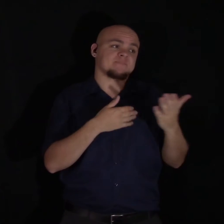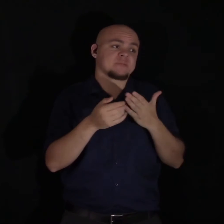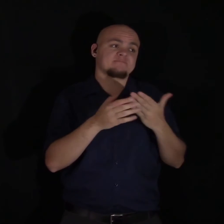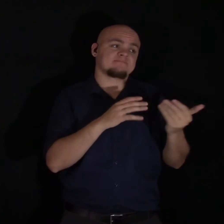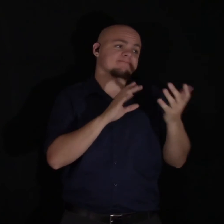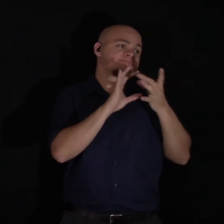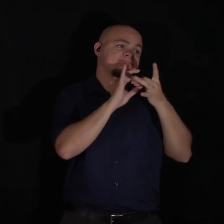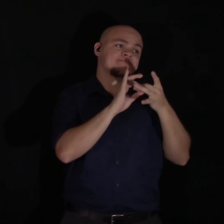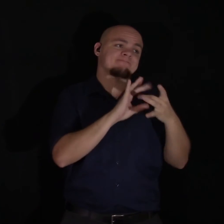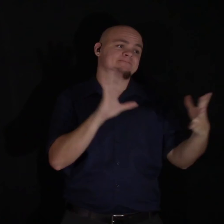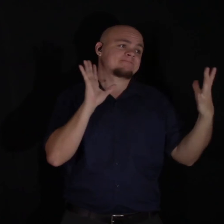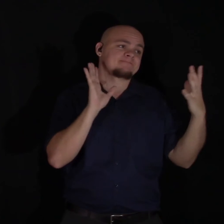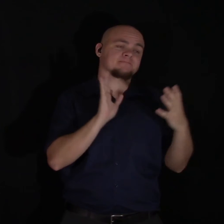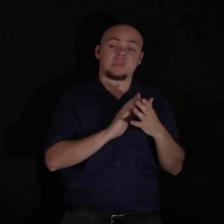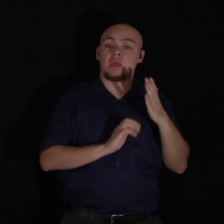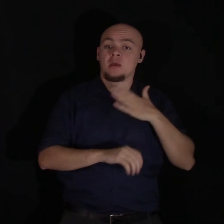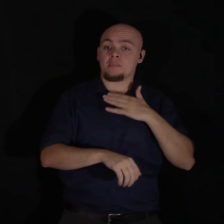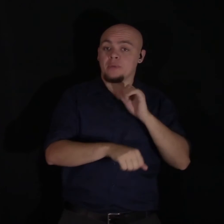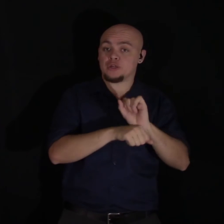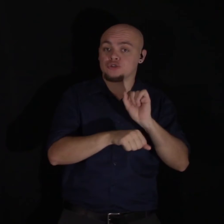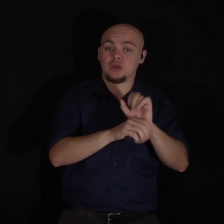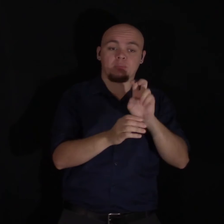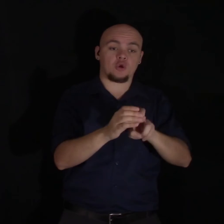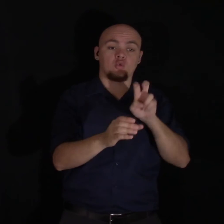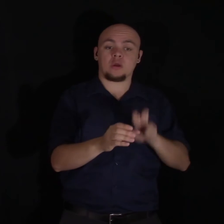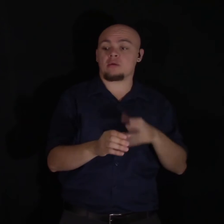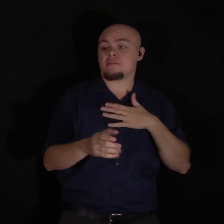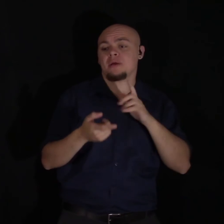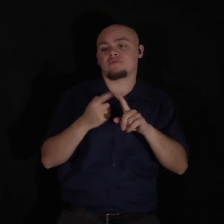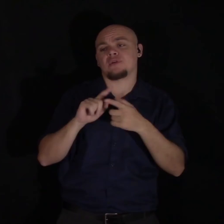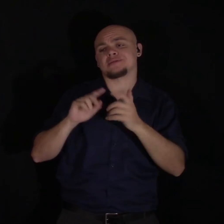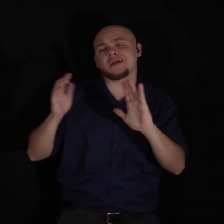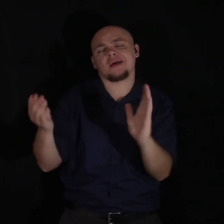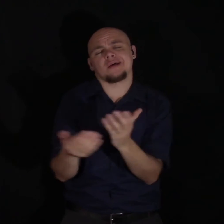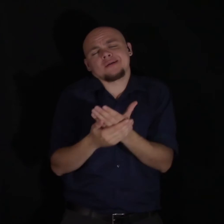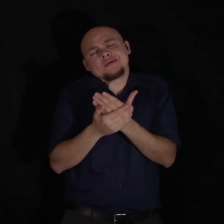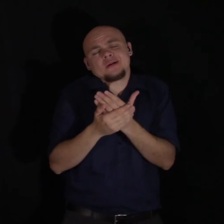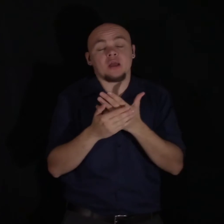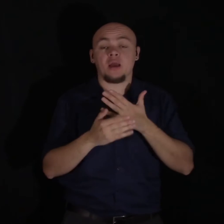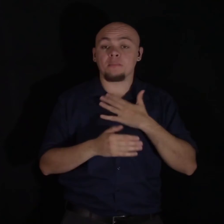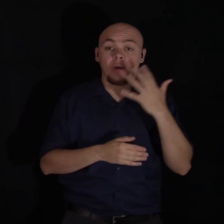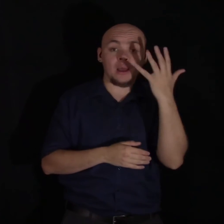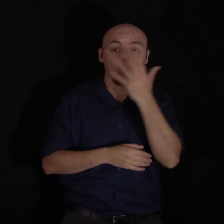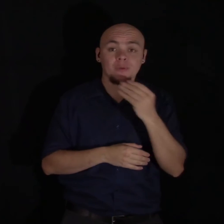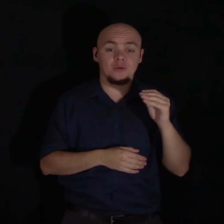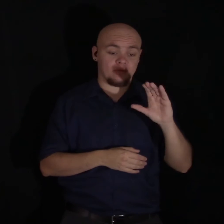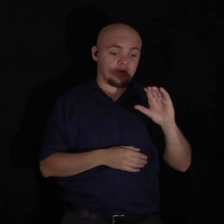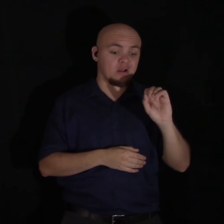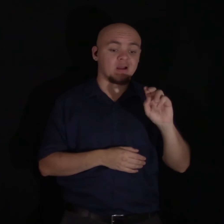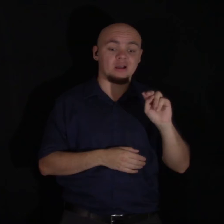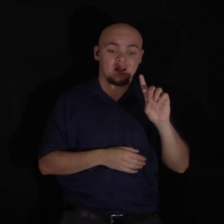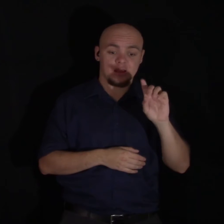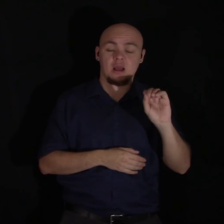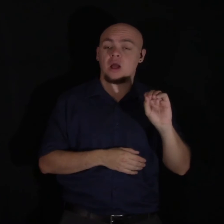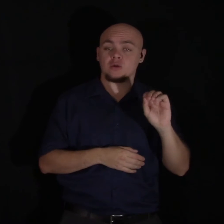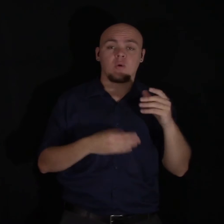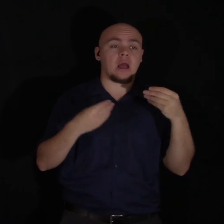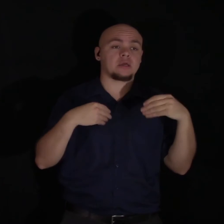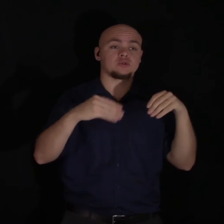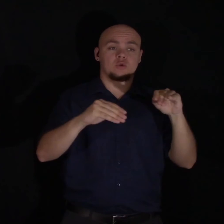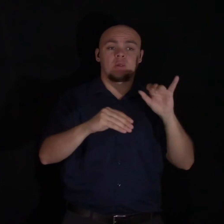over. I quit my job, I hugged my friends, I sold my beautiful condo in the same neighborhood